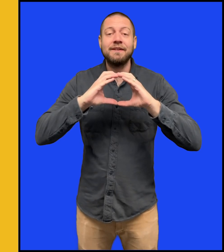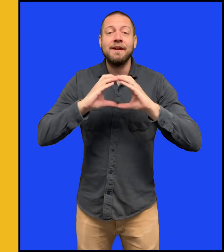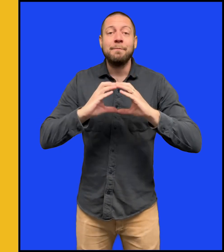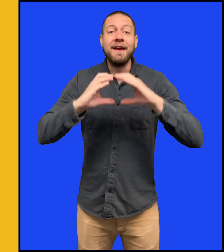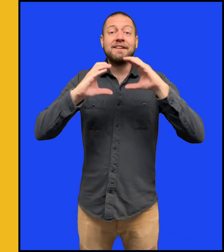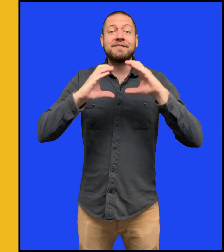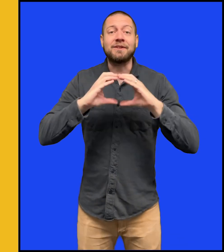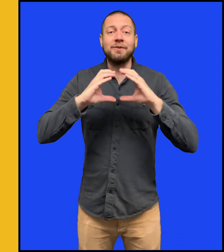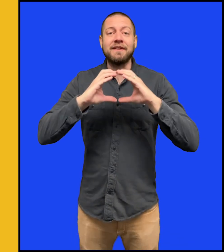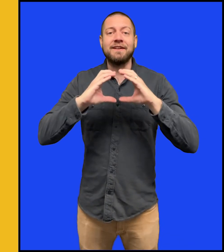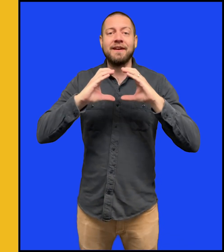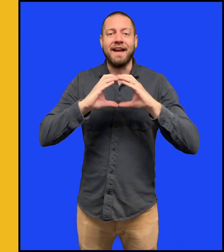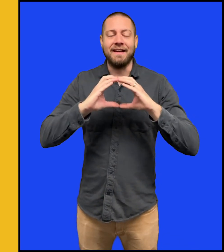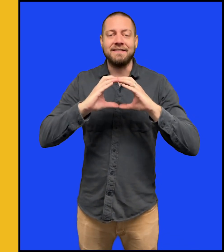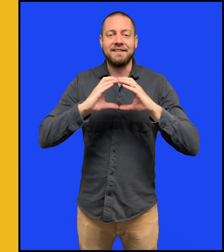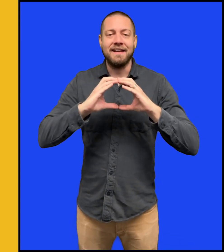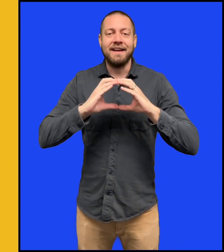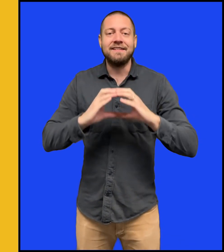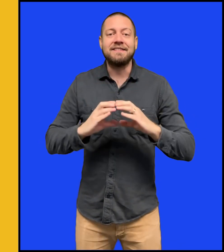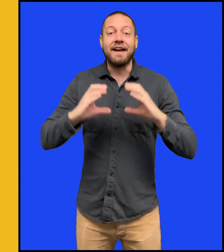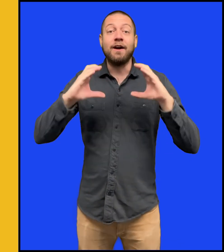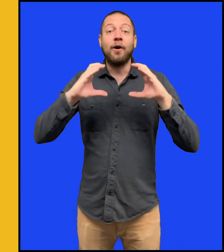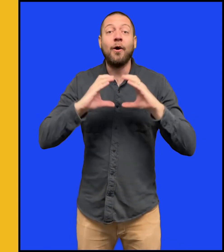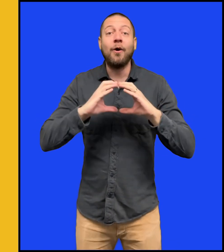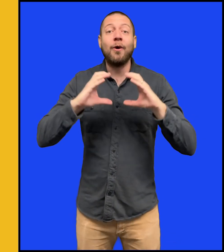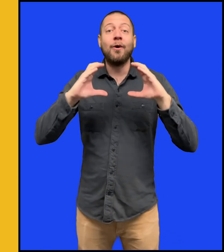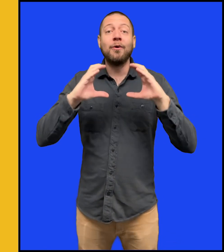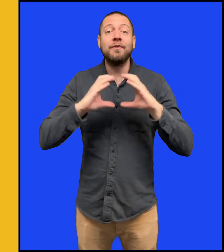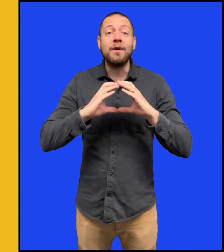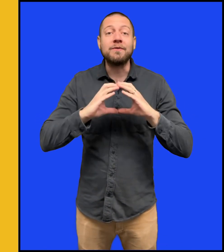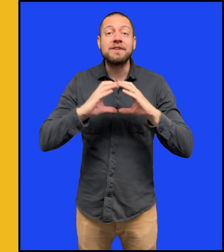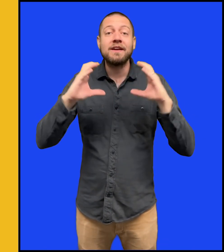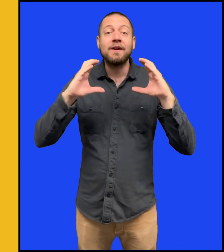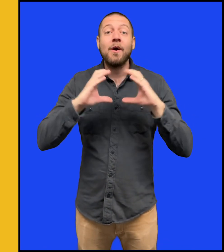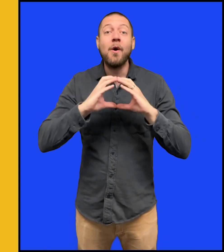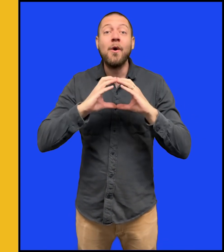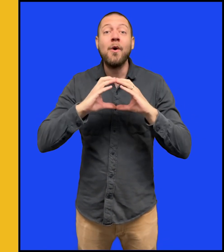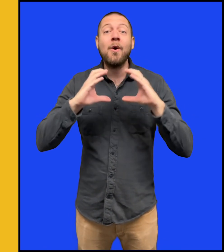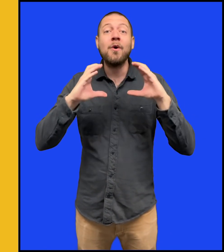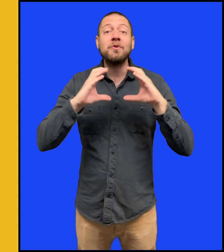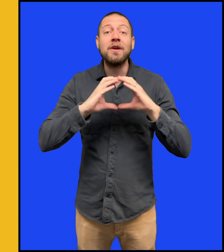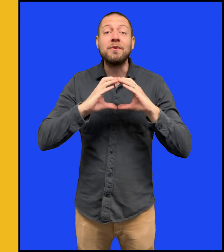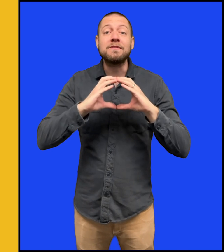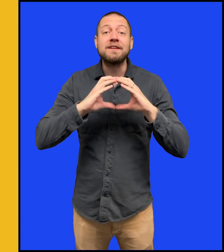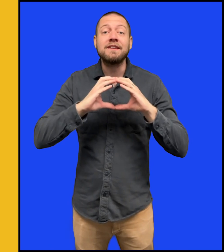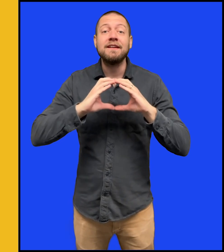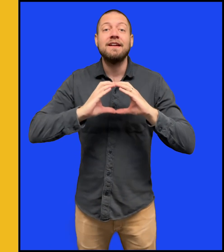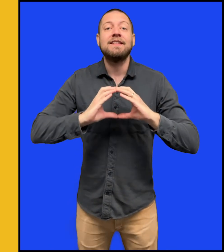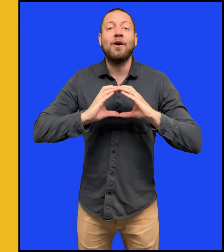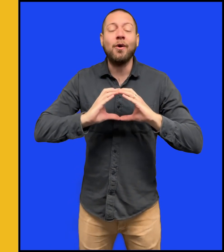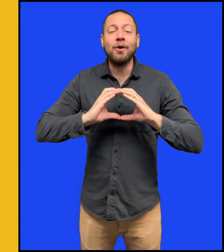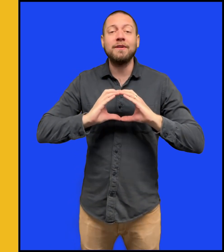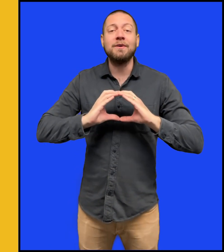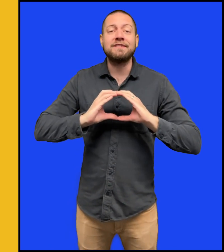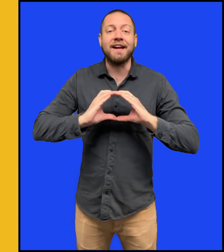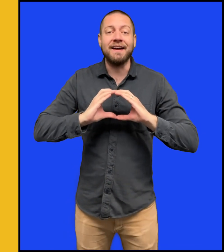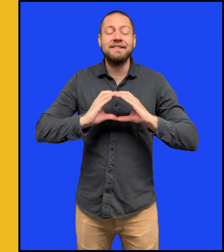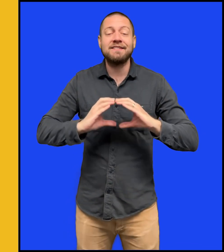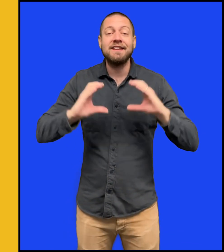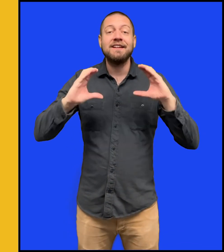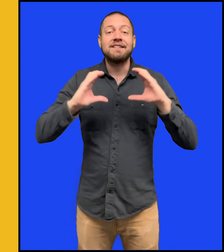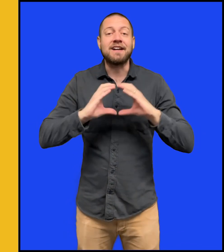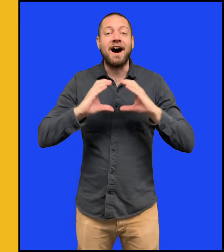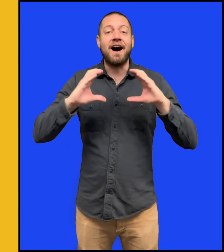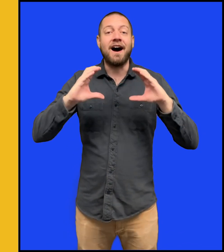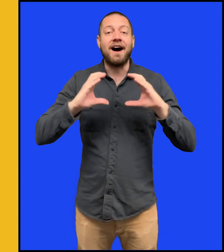circle. Make a circle with your hands and say whole note, whole note. The whole note